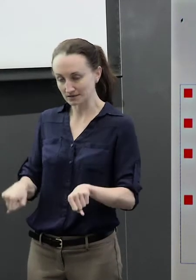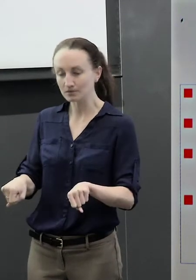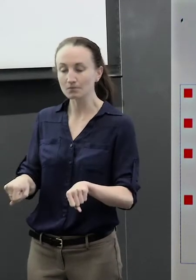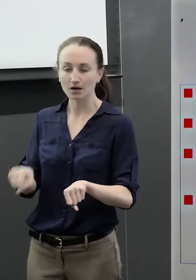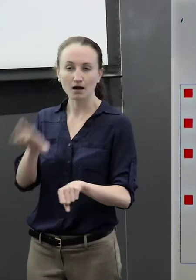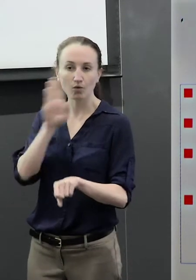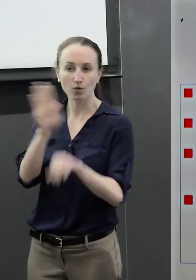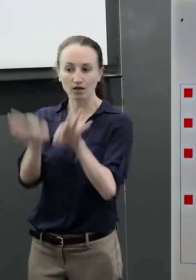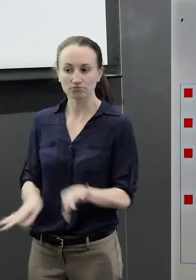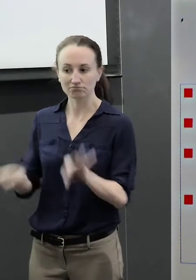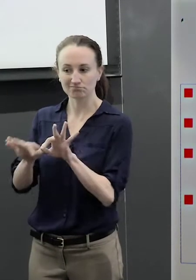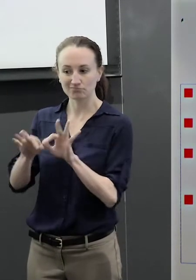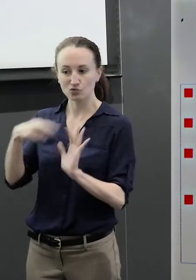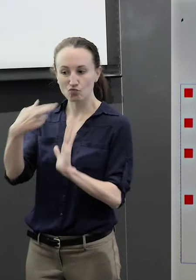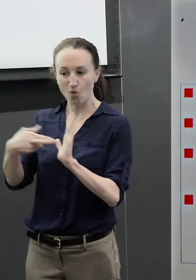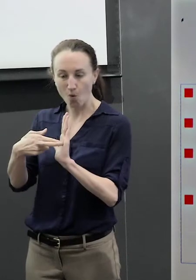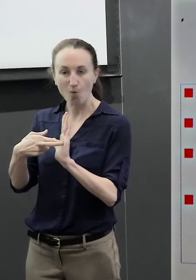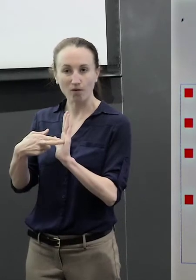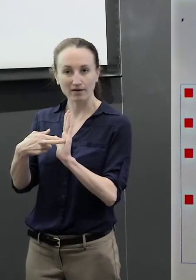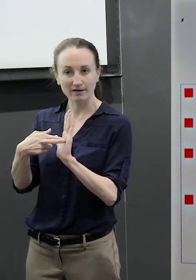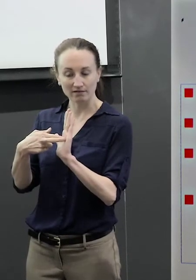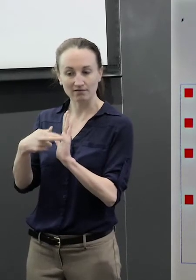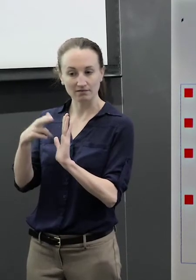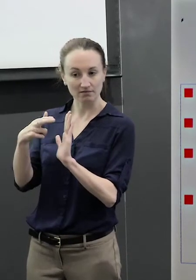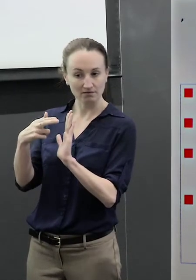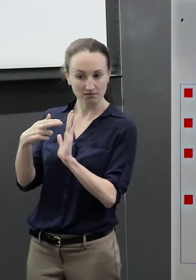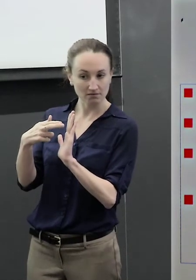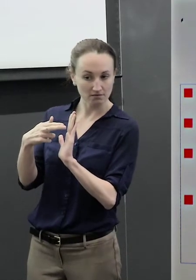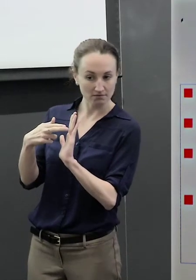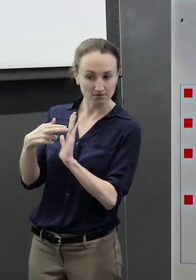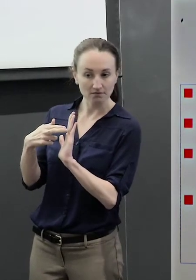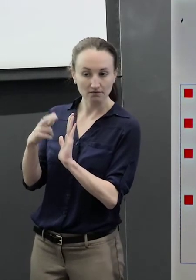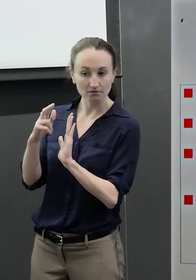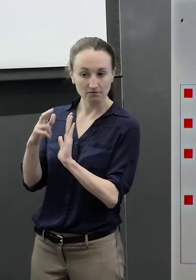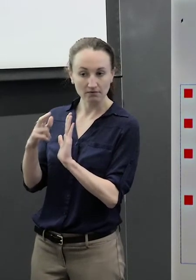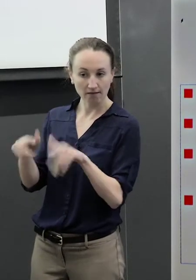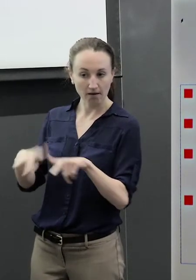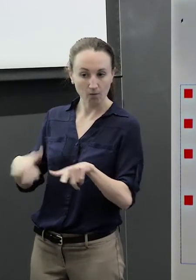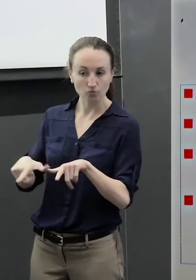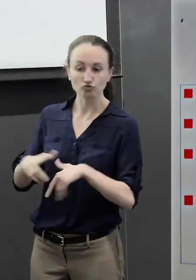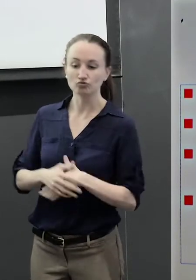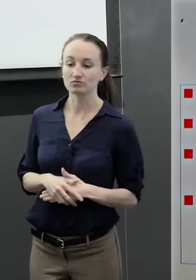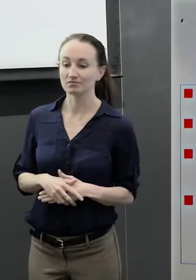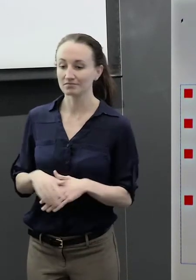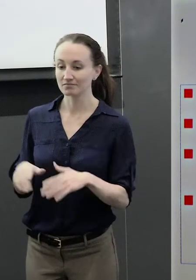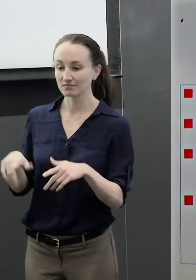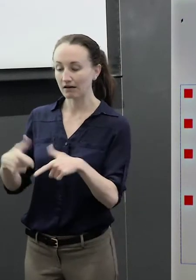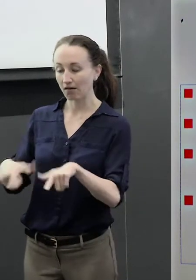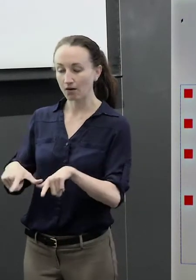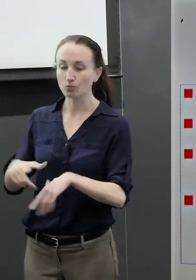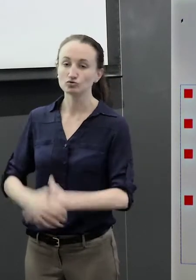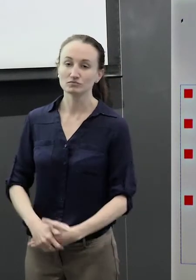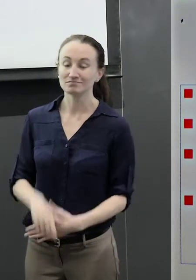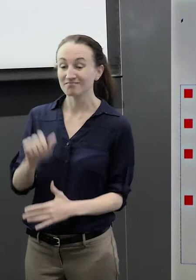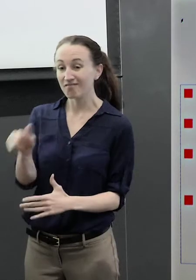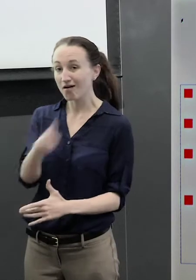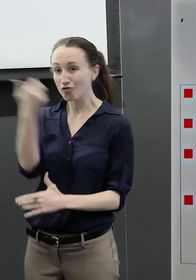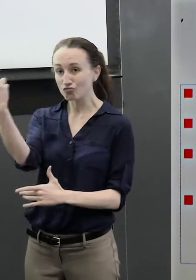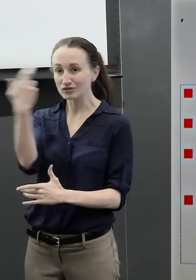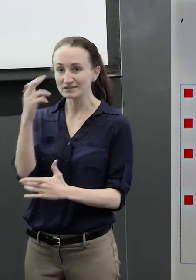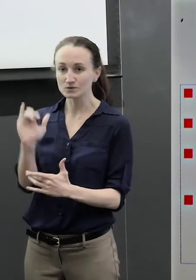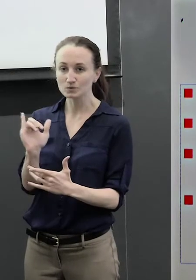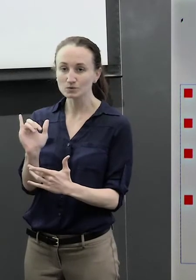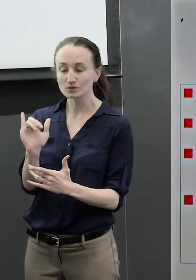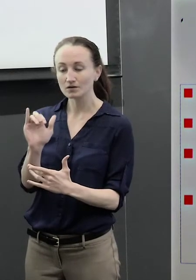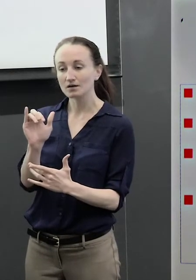logical power of language. There are other reasons as well. The philosopher Quine